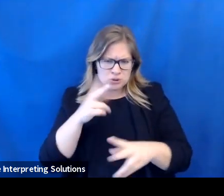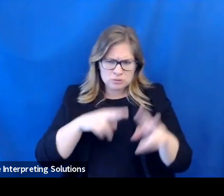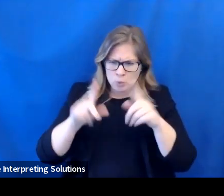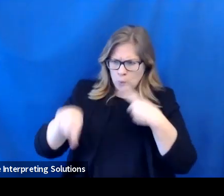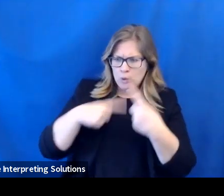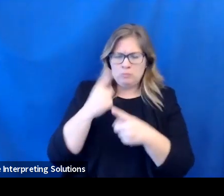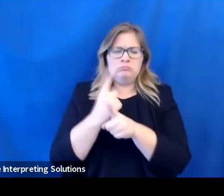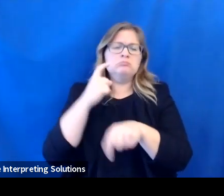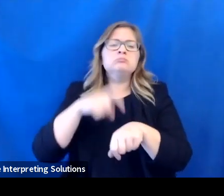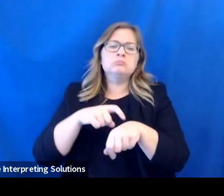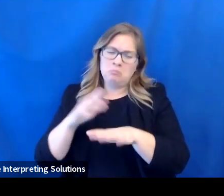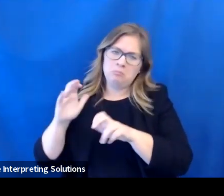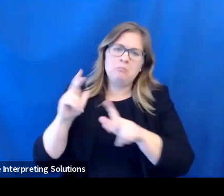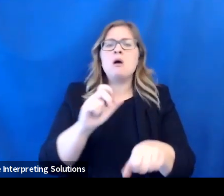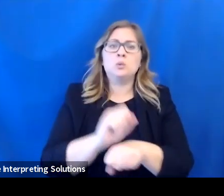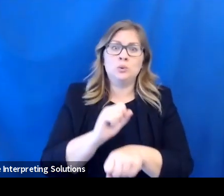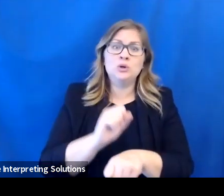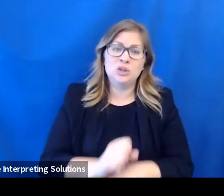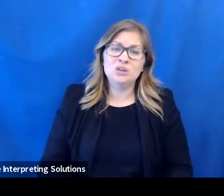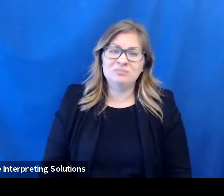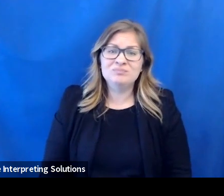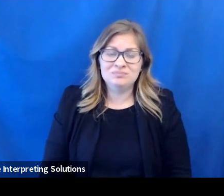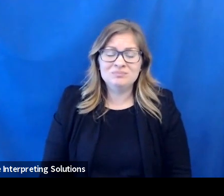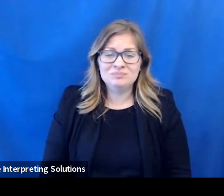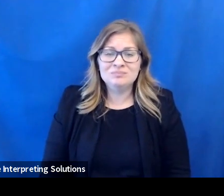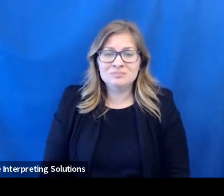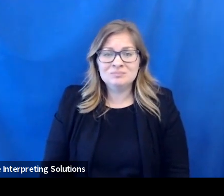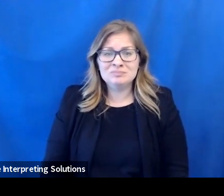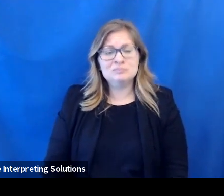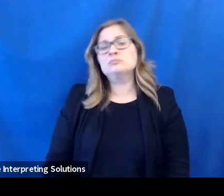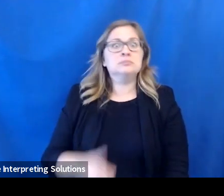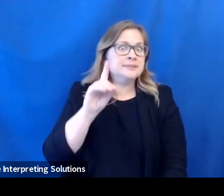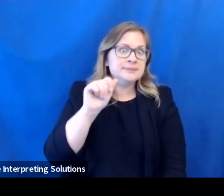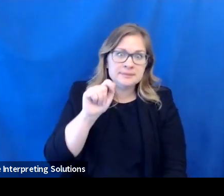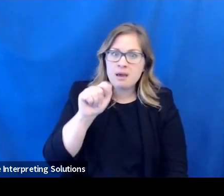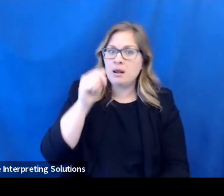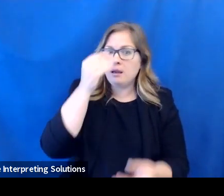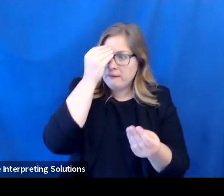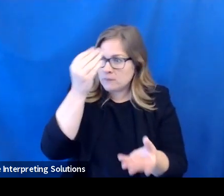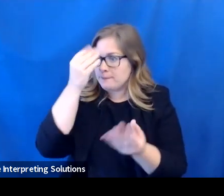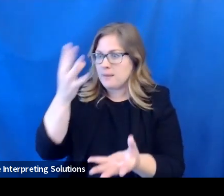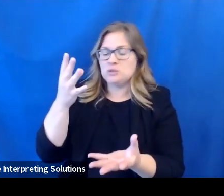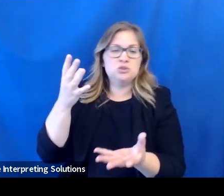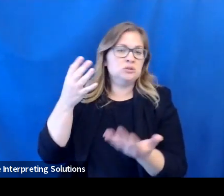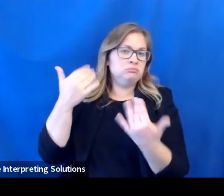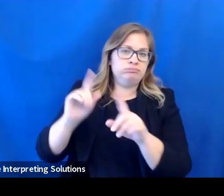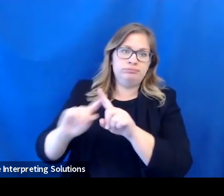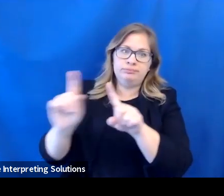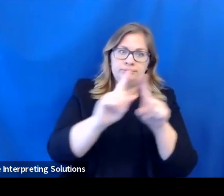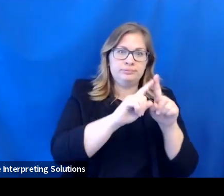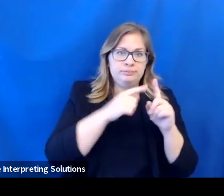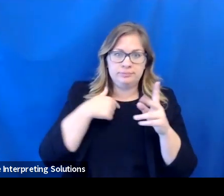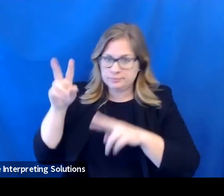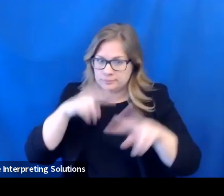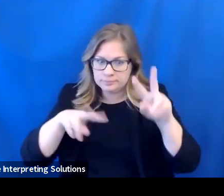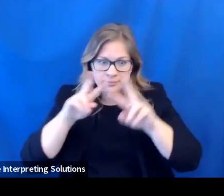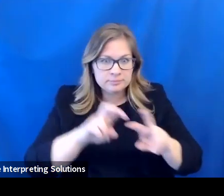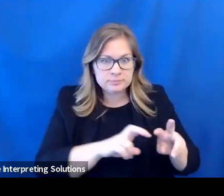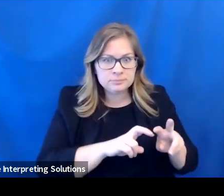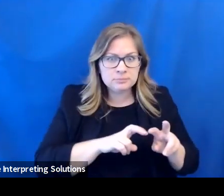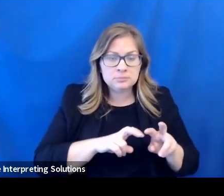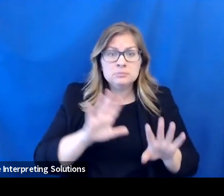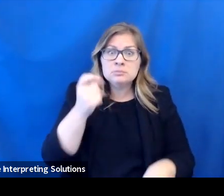to a whole bunch of different data points. But I think first and foremost, this is a success story of Minnesotans choosing to do this.